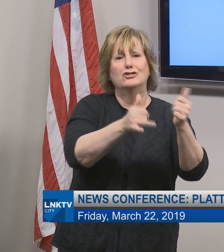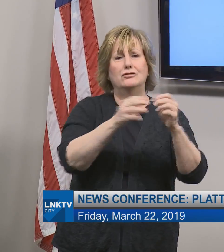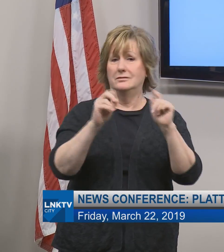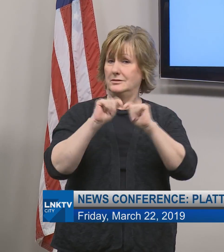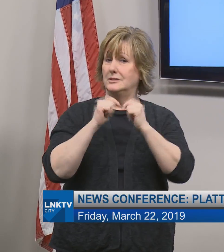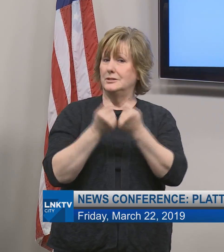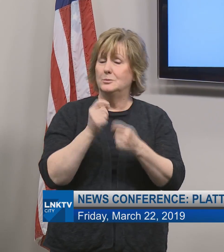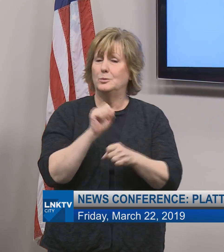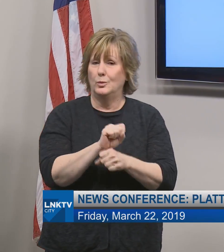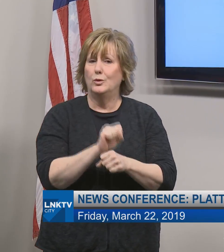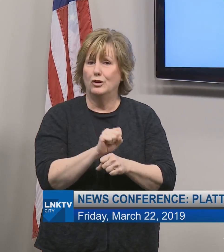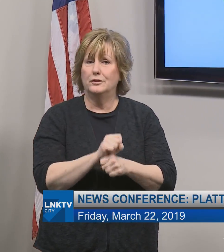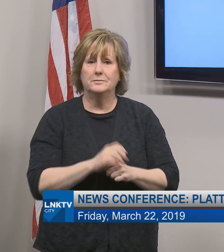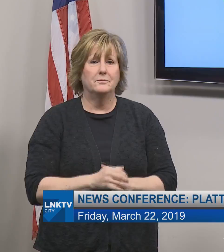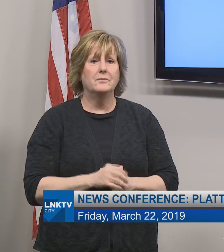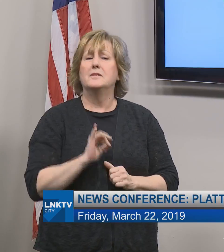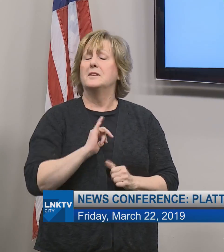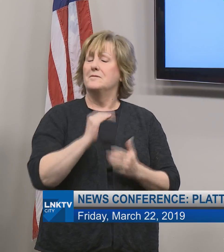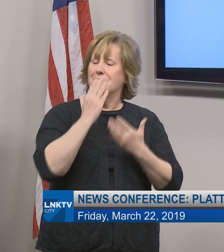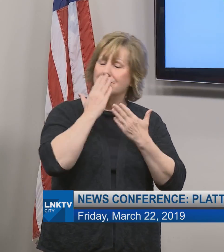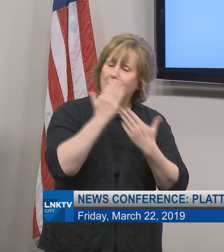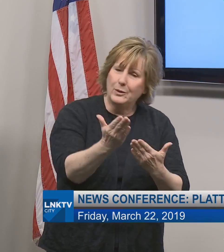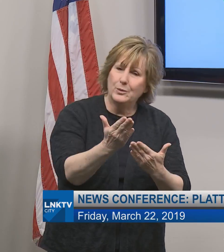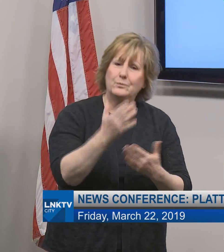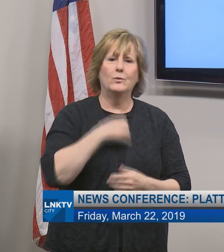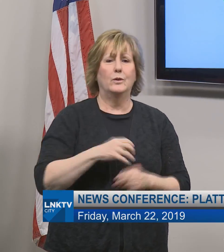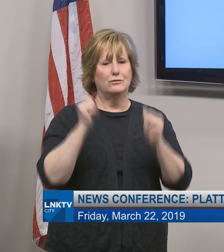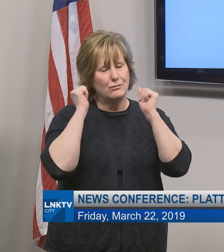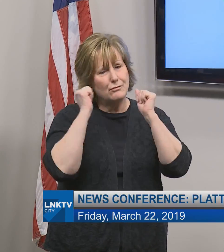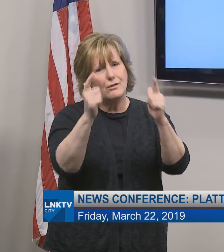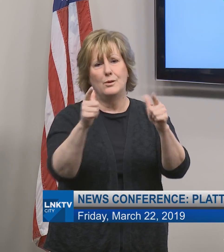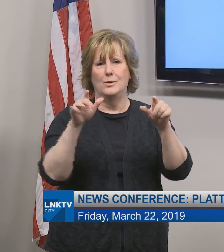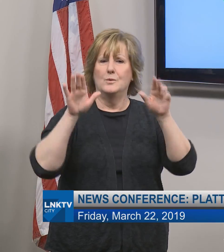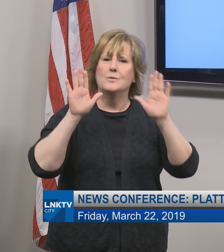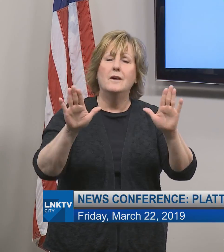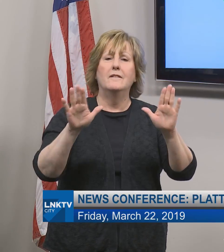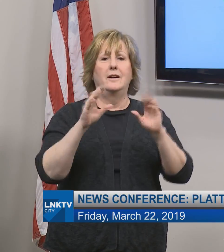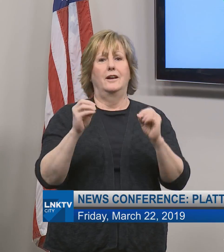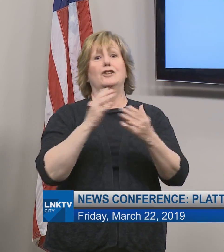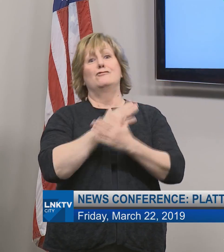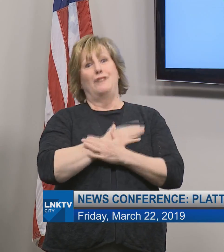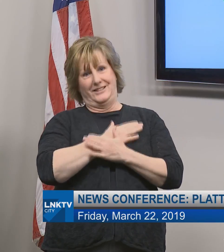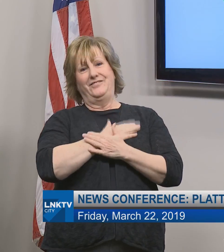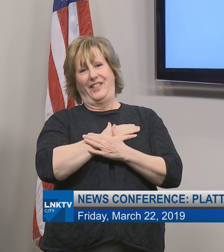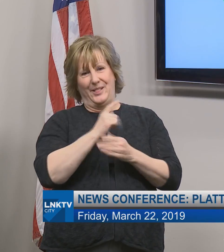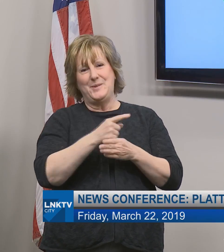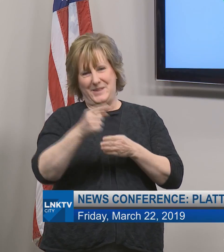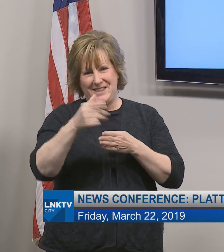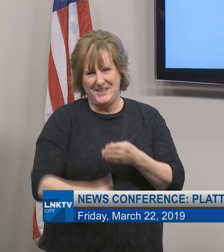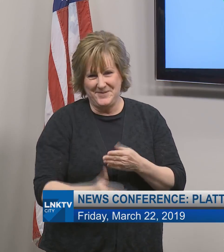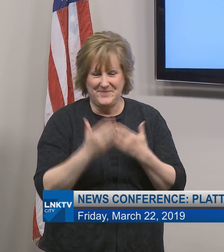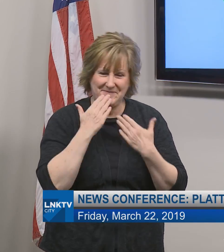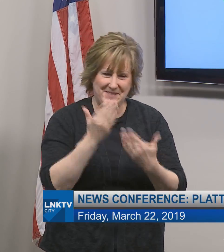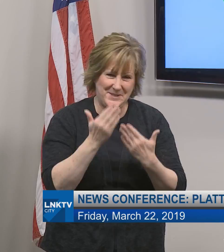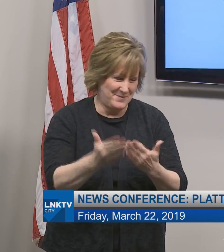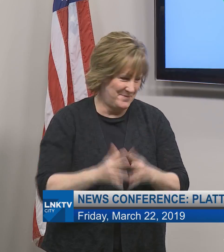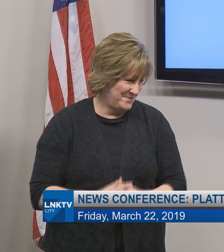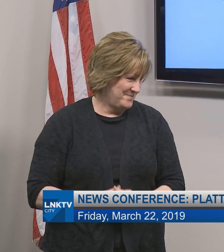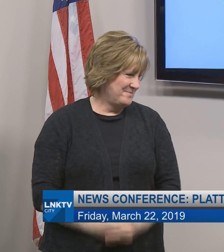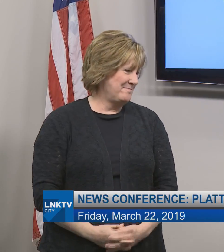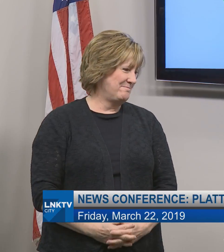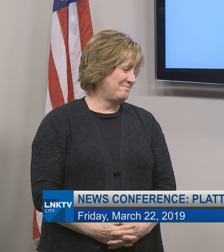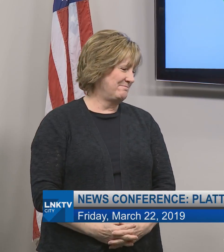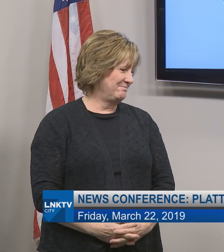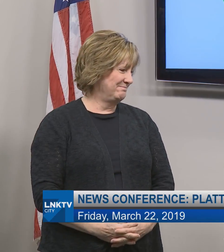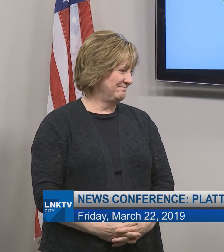teamwork. And thank you, and I wish every one of them a wonderful and restful weekend. Thank you.